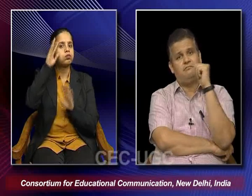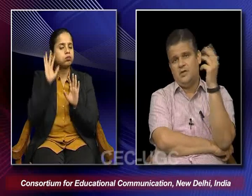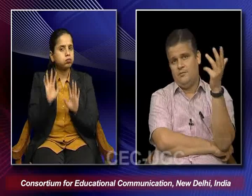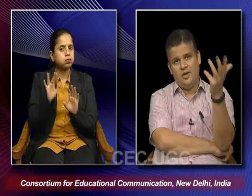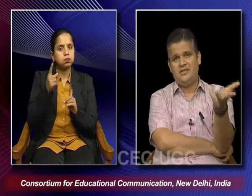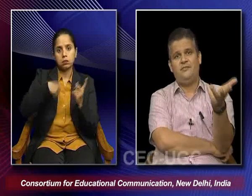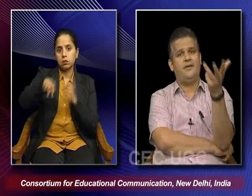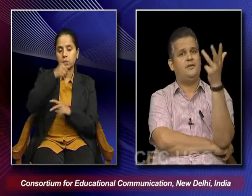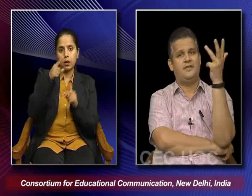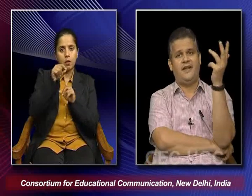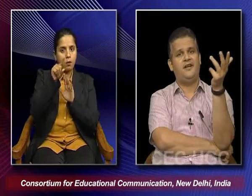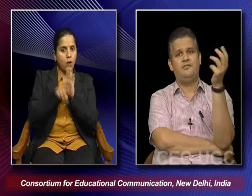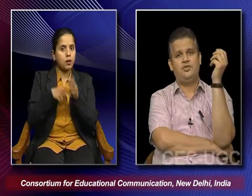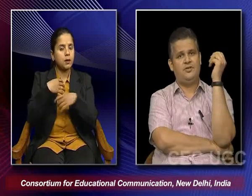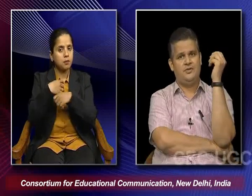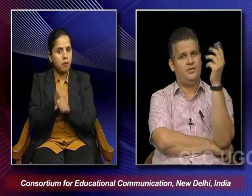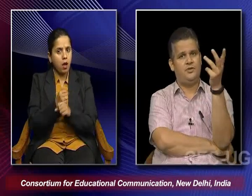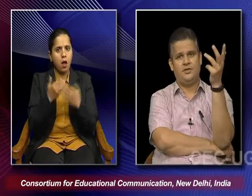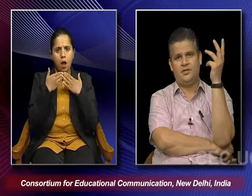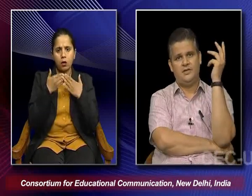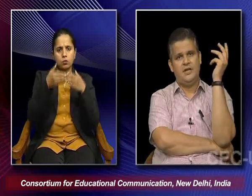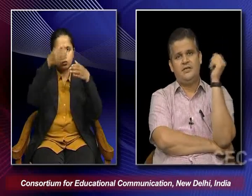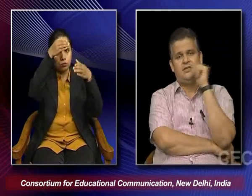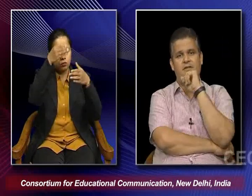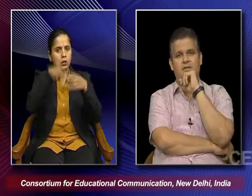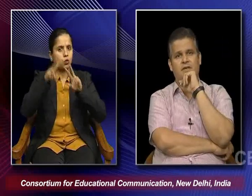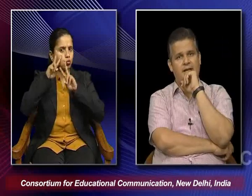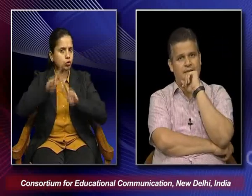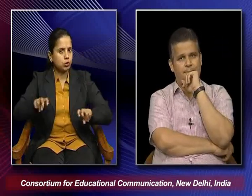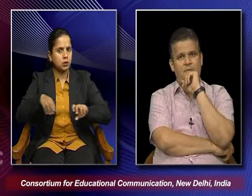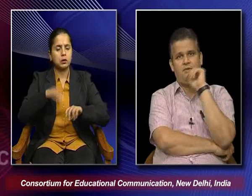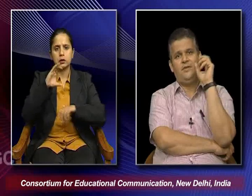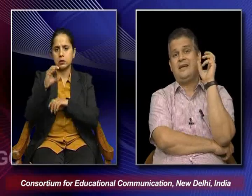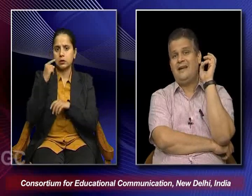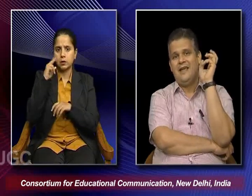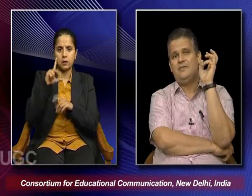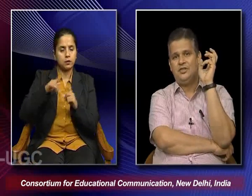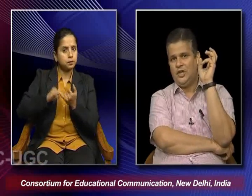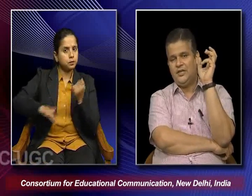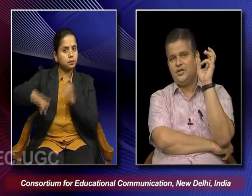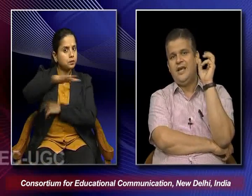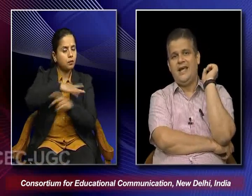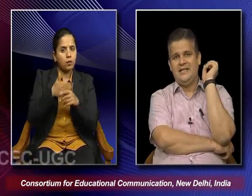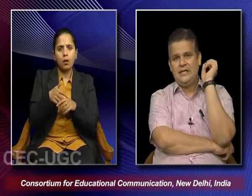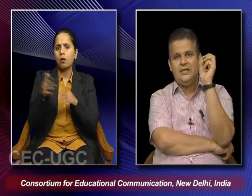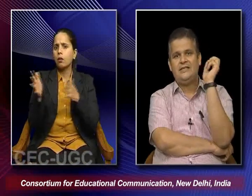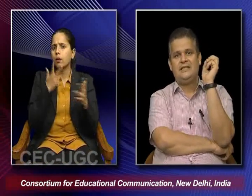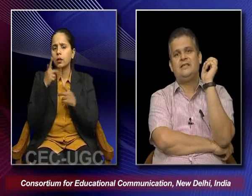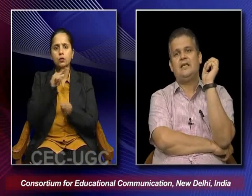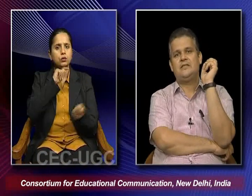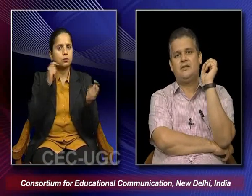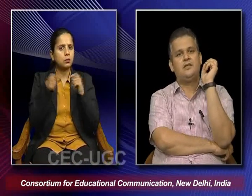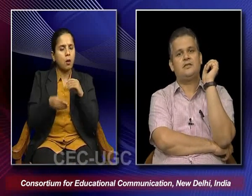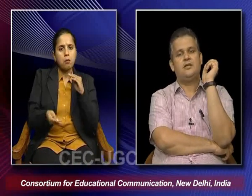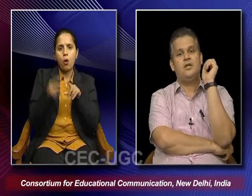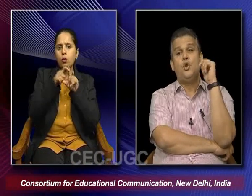among policymakers, academicians, researchers and civil society that climate change and increasing